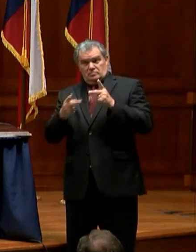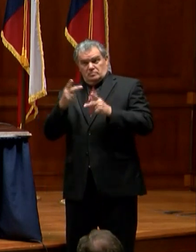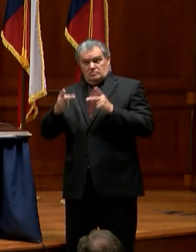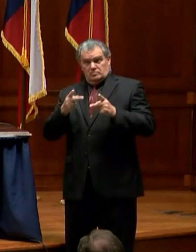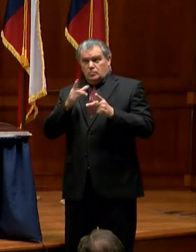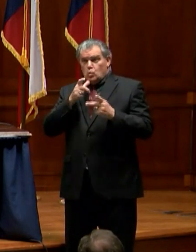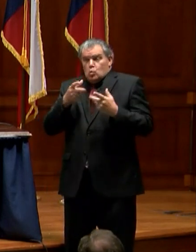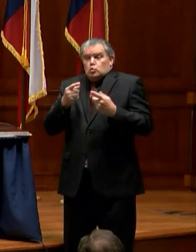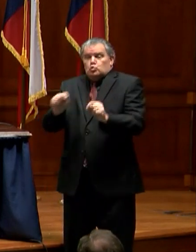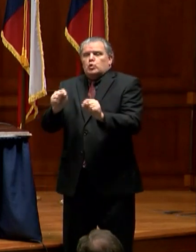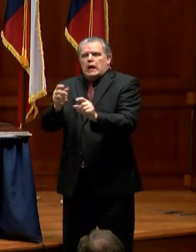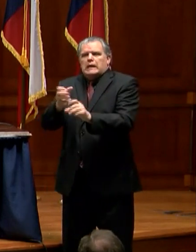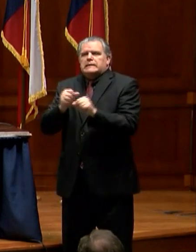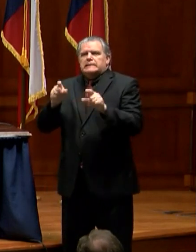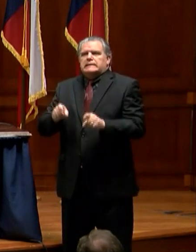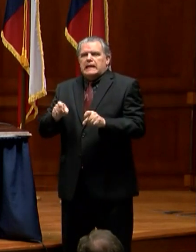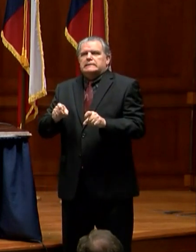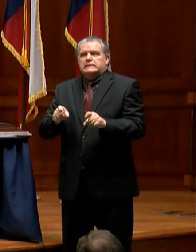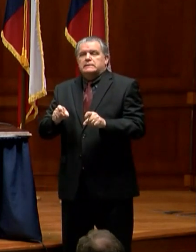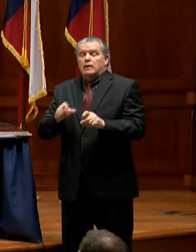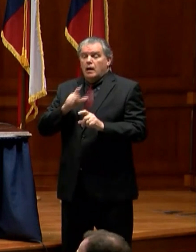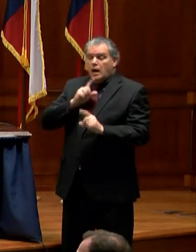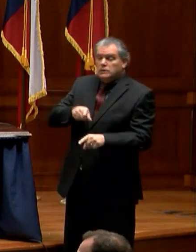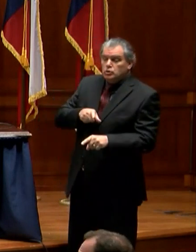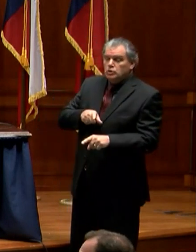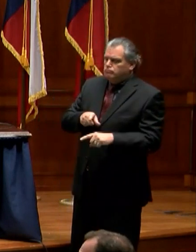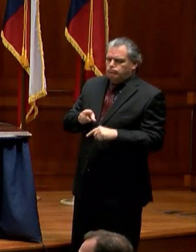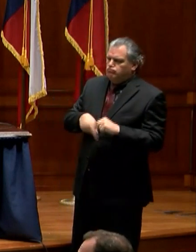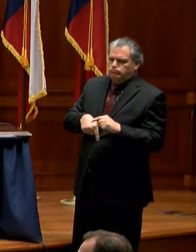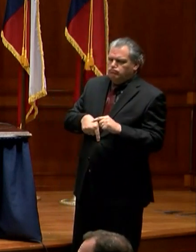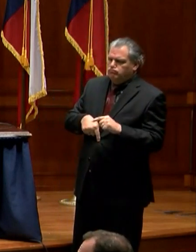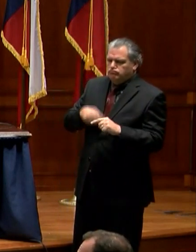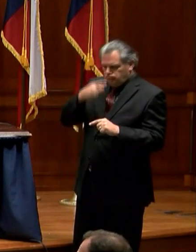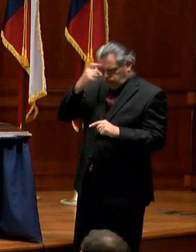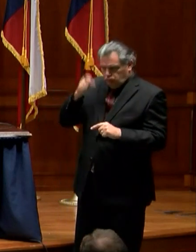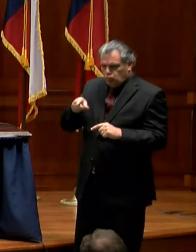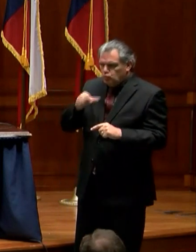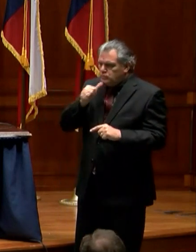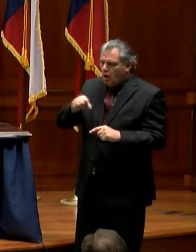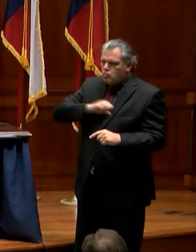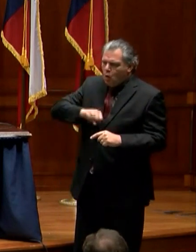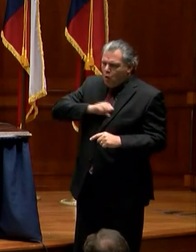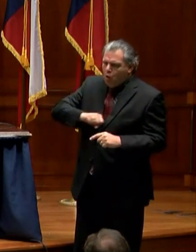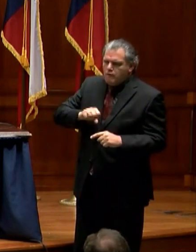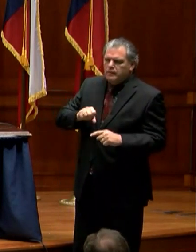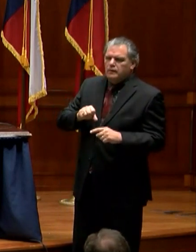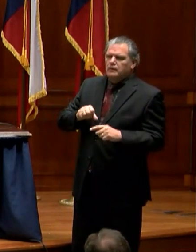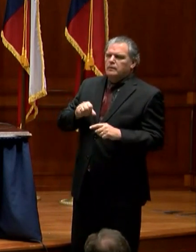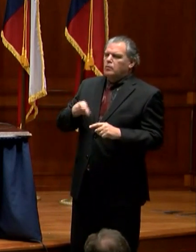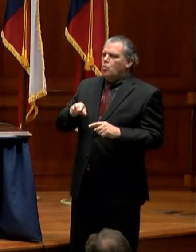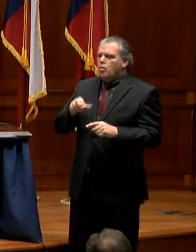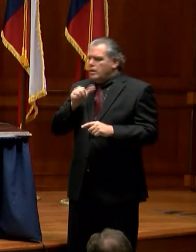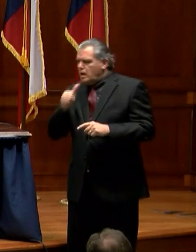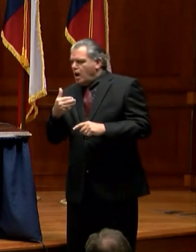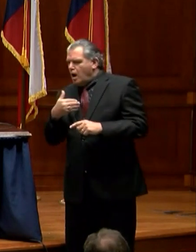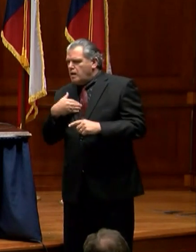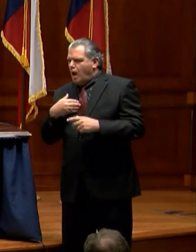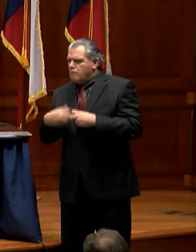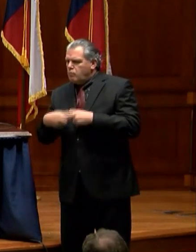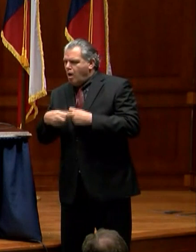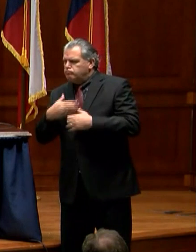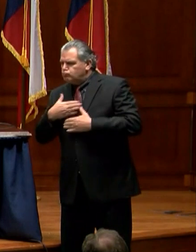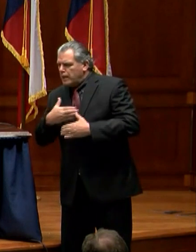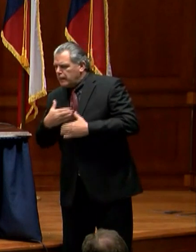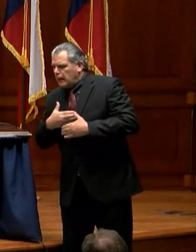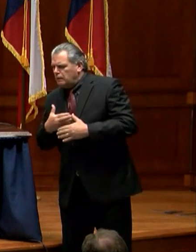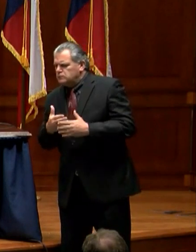tried to be tested, and the answer was you can't be tested because you don't have a cough, or you have a cough but you don't have difficulty breathing.